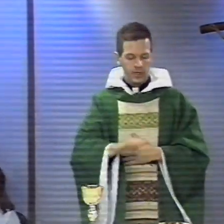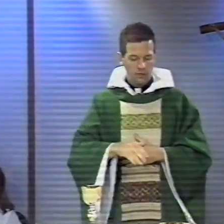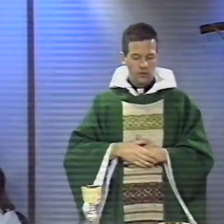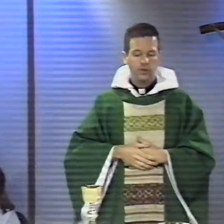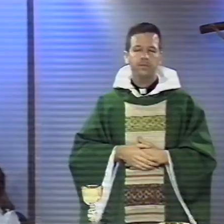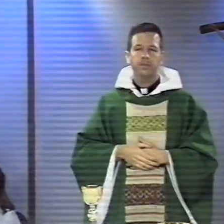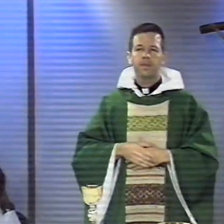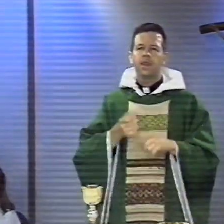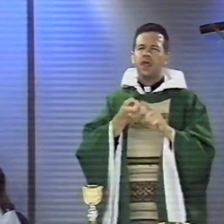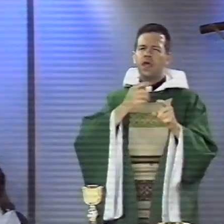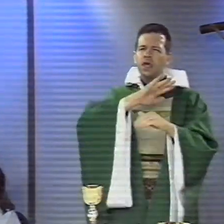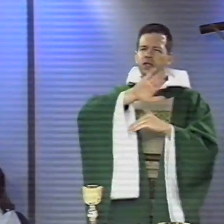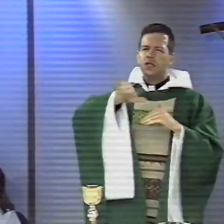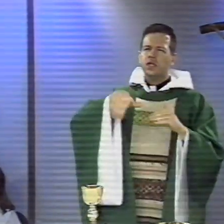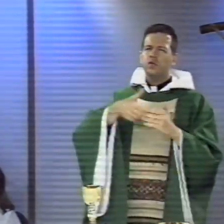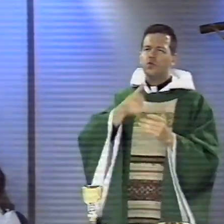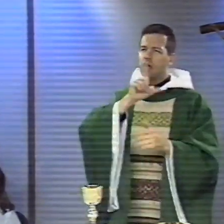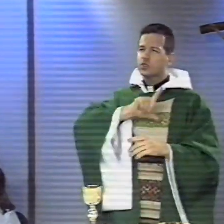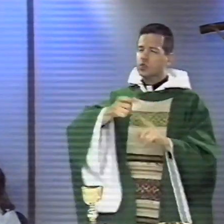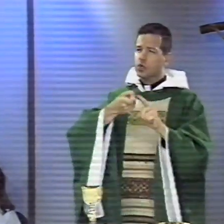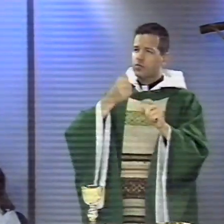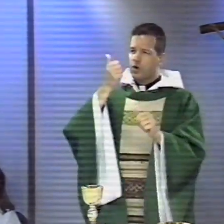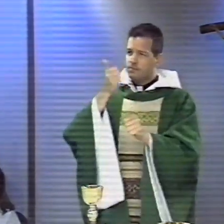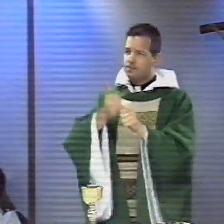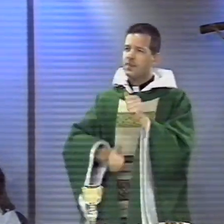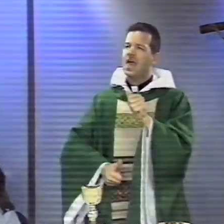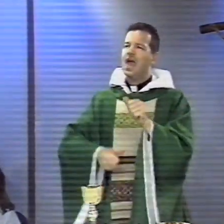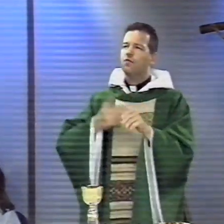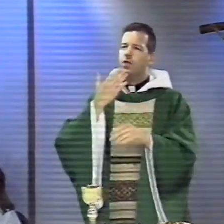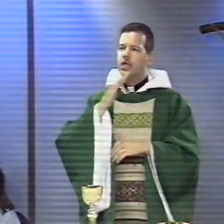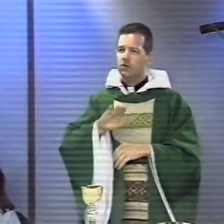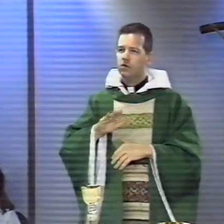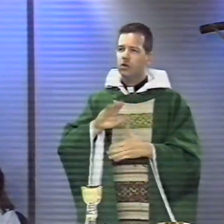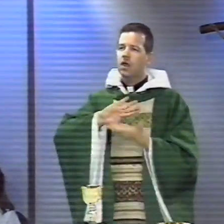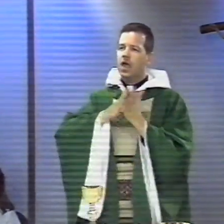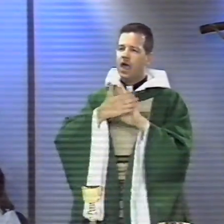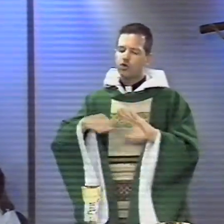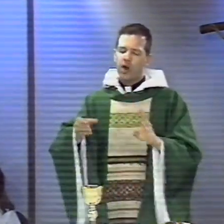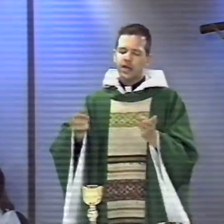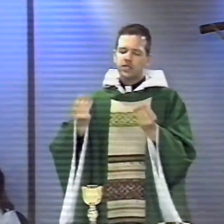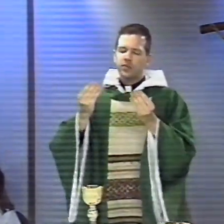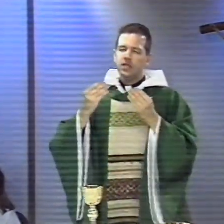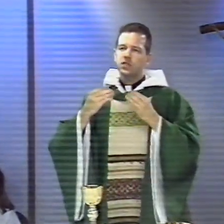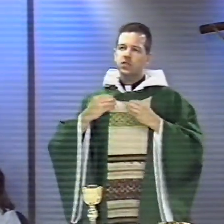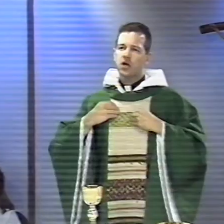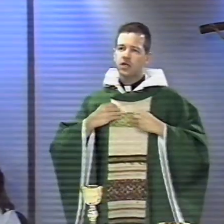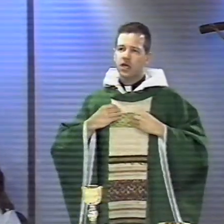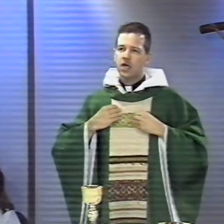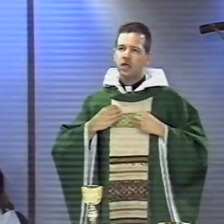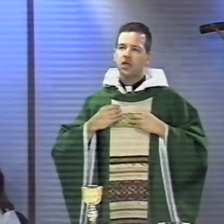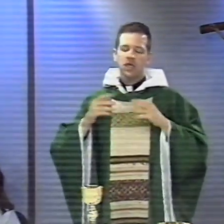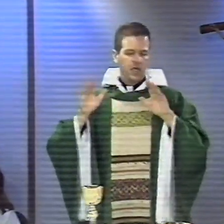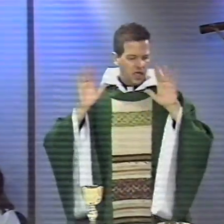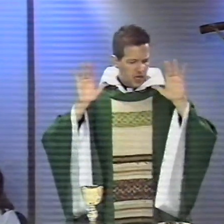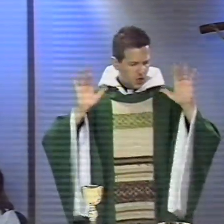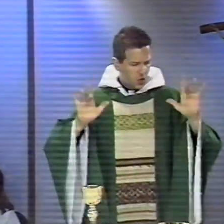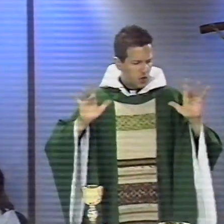evil. Deliver us, Lord, from every evil, and grant us peace in our day. In your